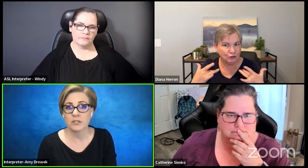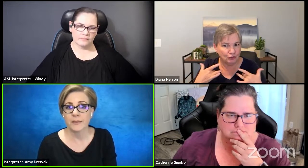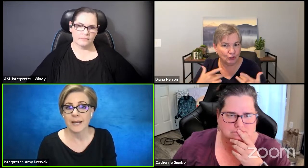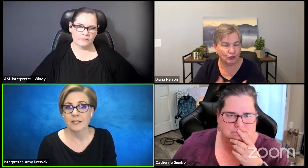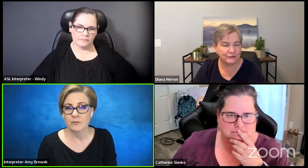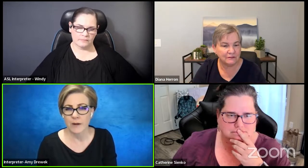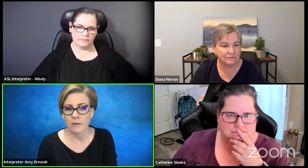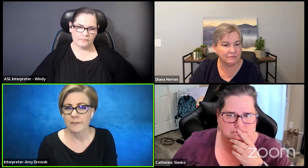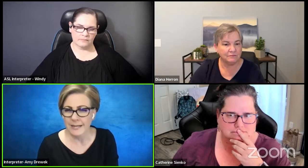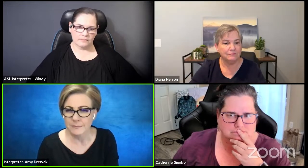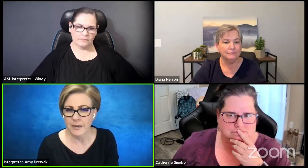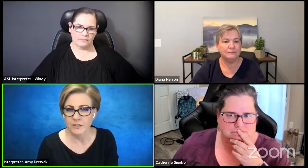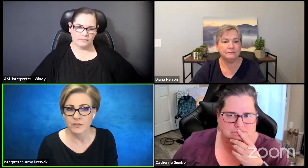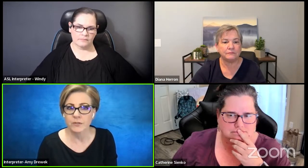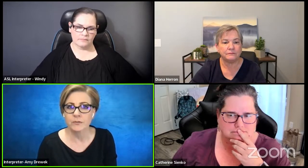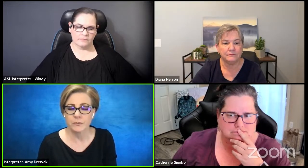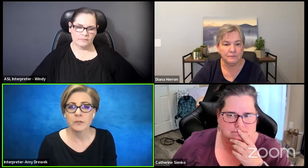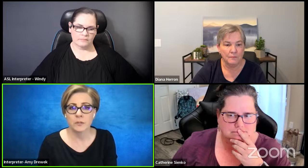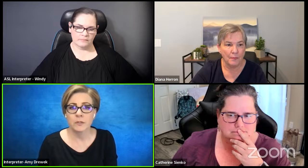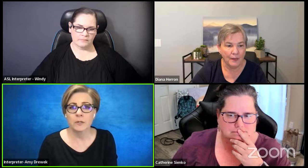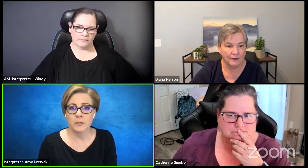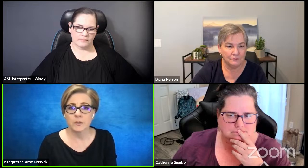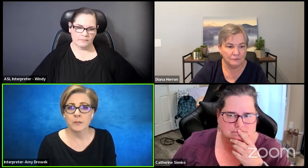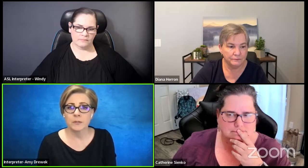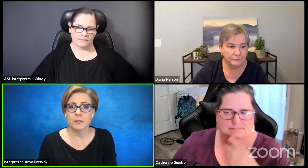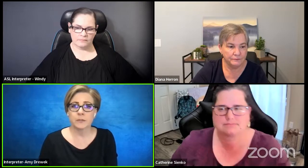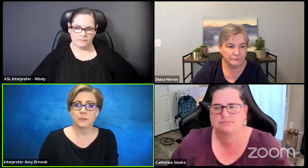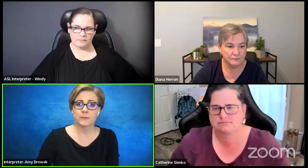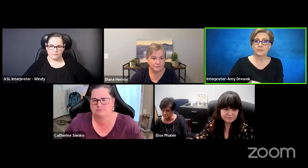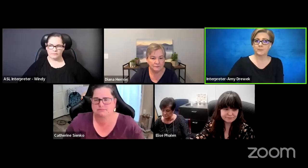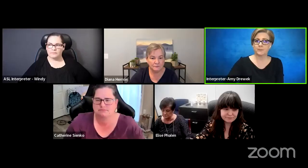executive director position in the next round. That's my concern.